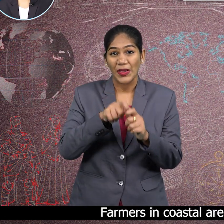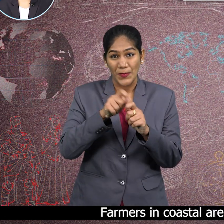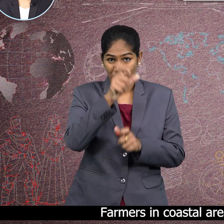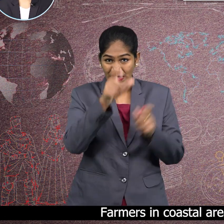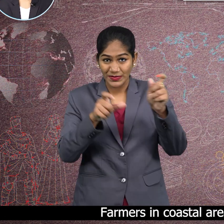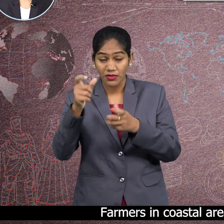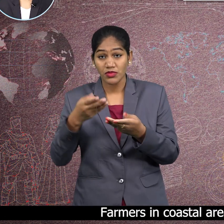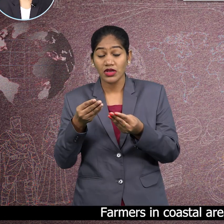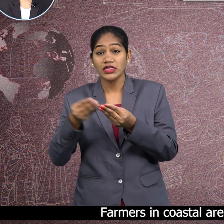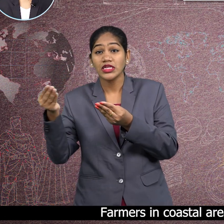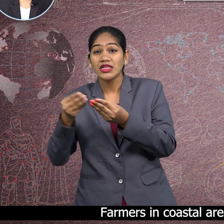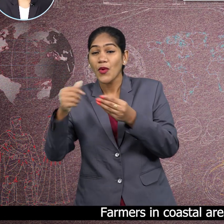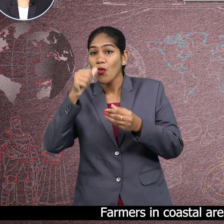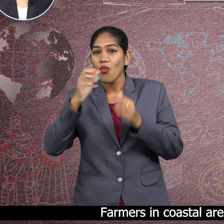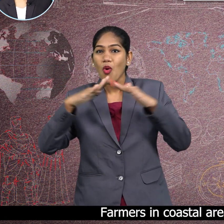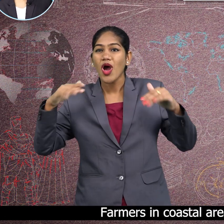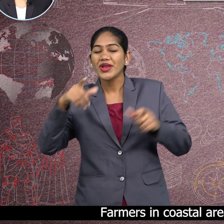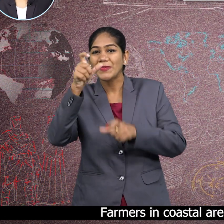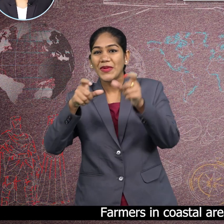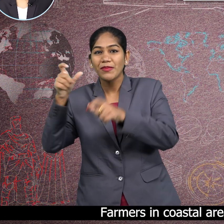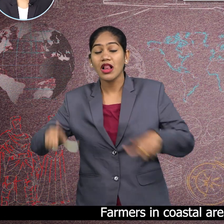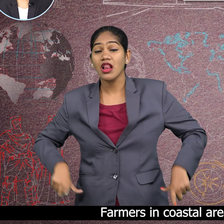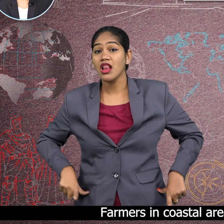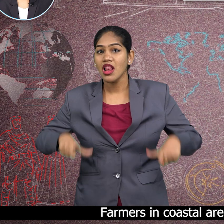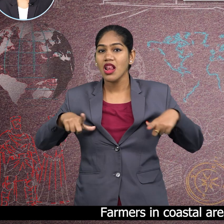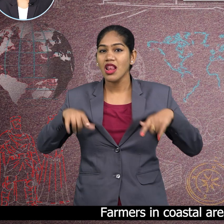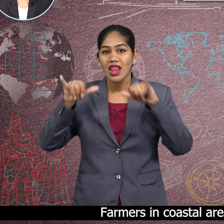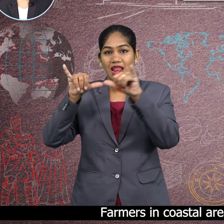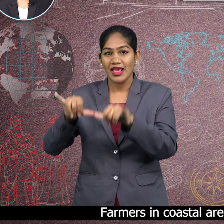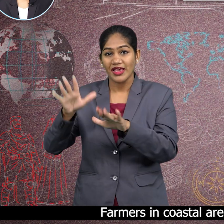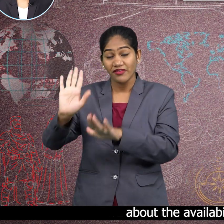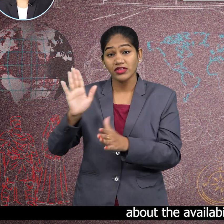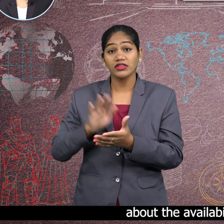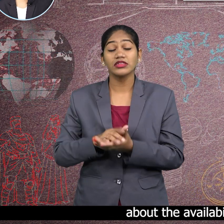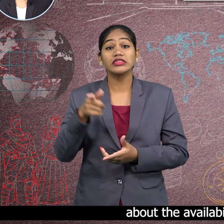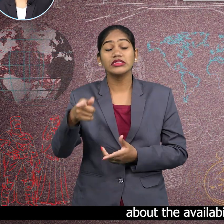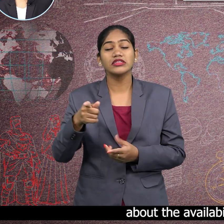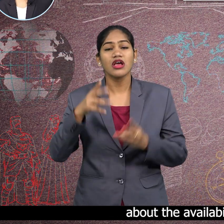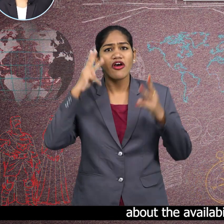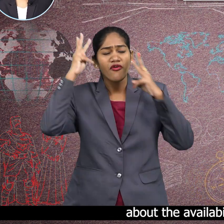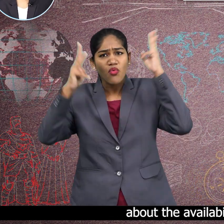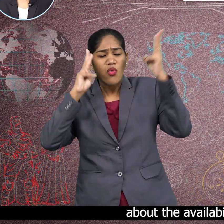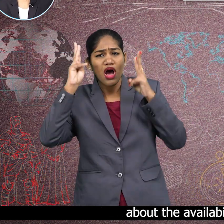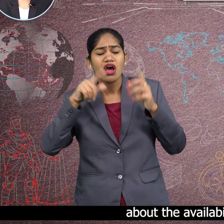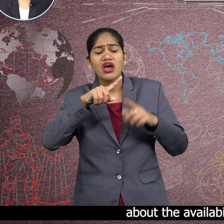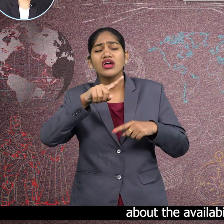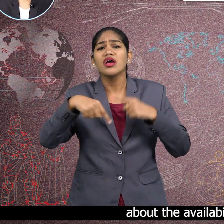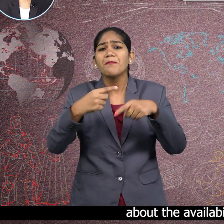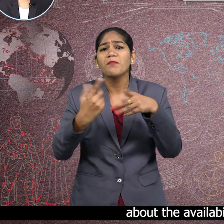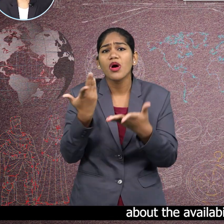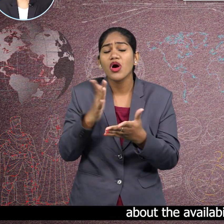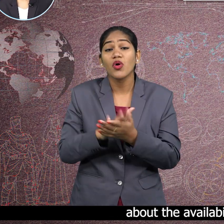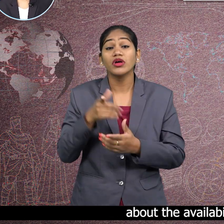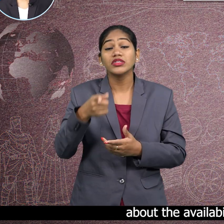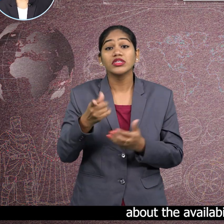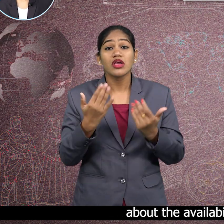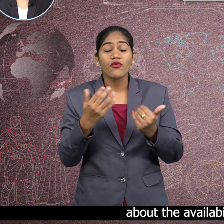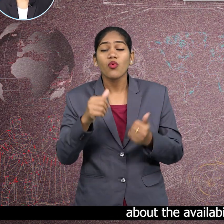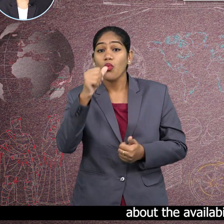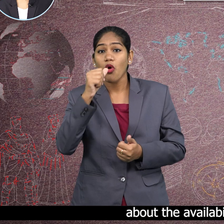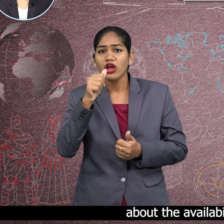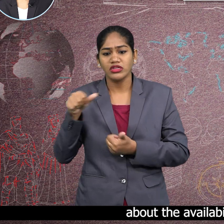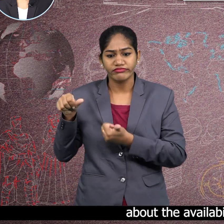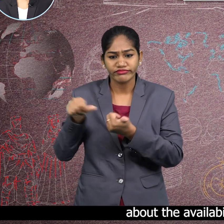Farmers in coastal areas were also apprehensive about the availability of irrigation